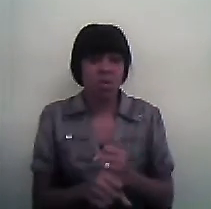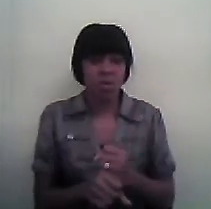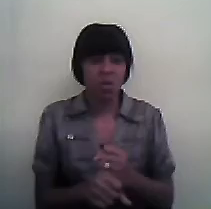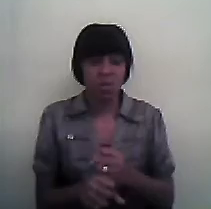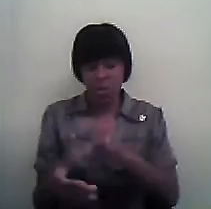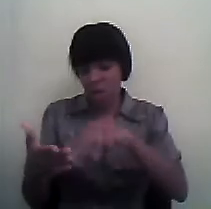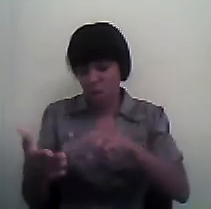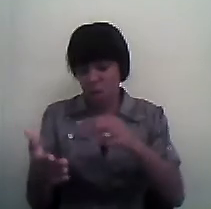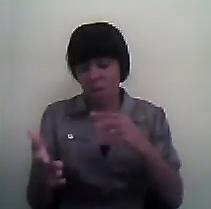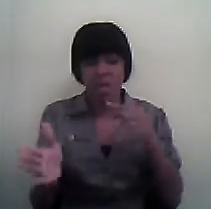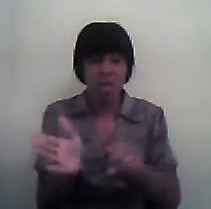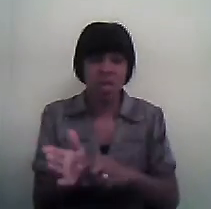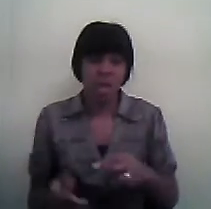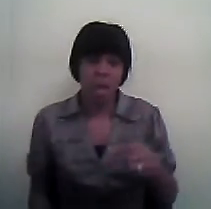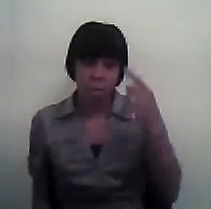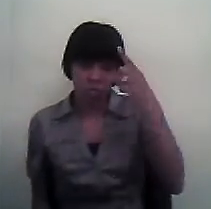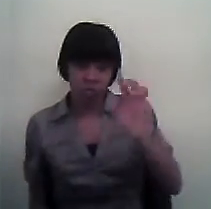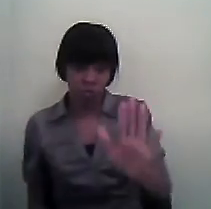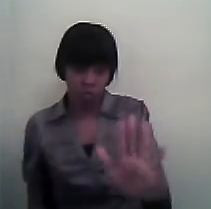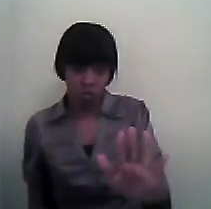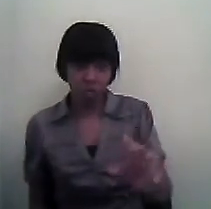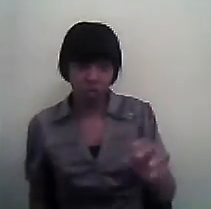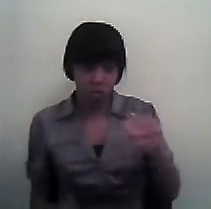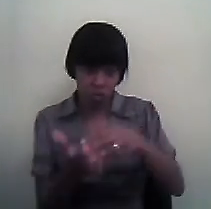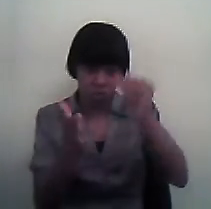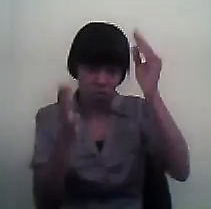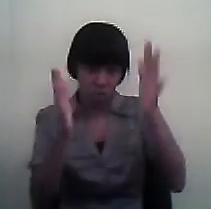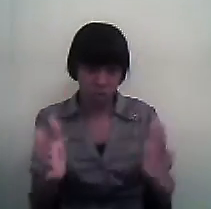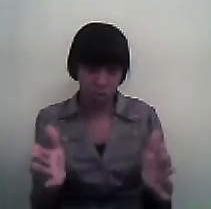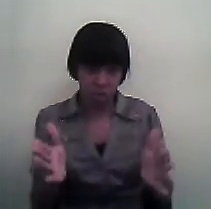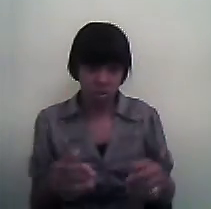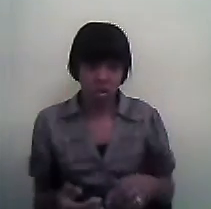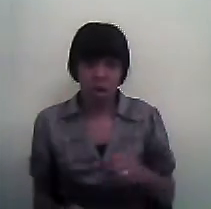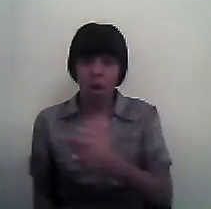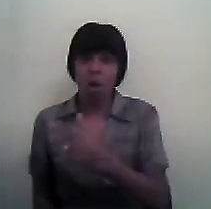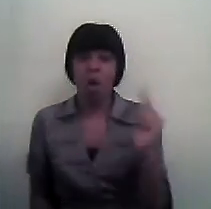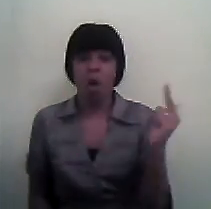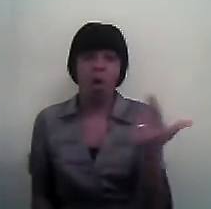to add some content to what would otherwise be sort of vacuous English courses.